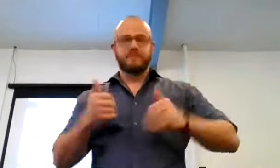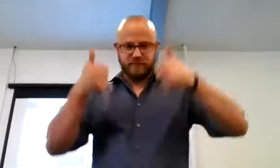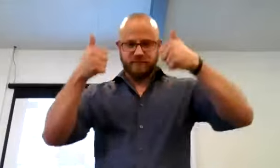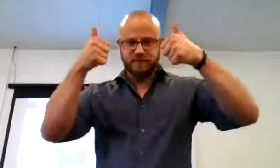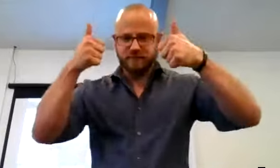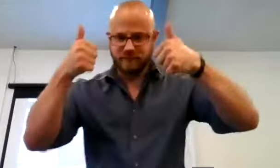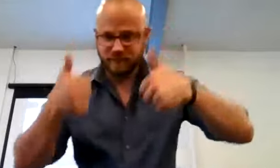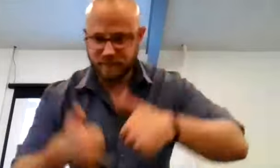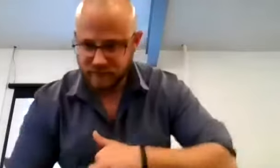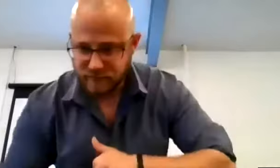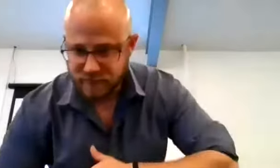that's it.